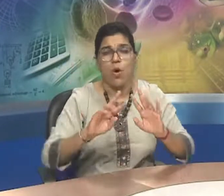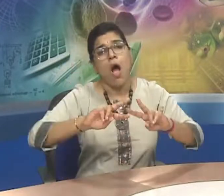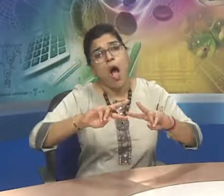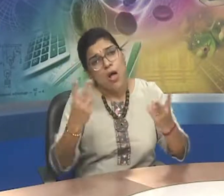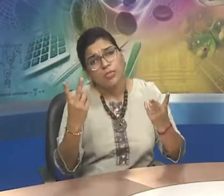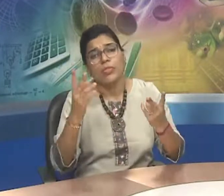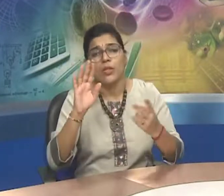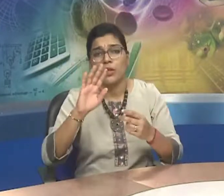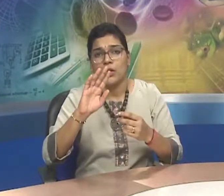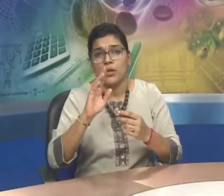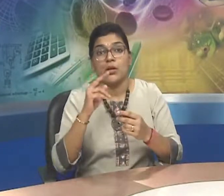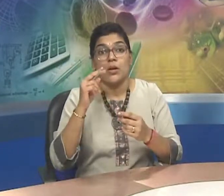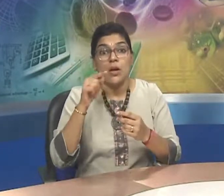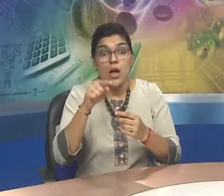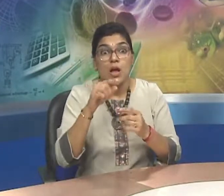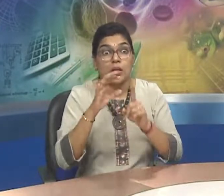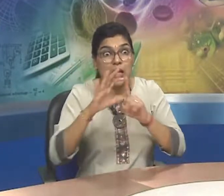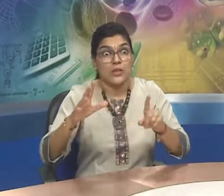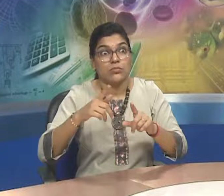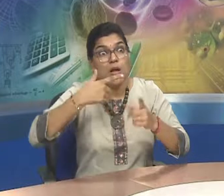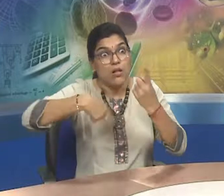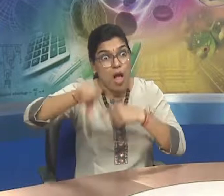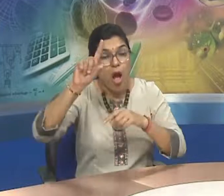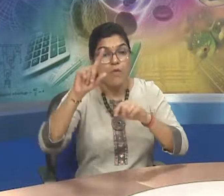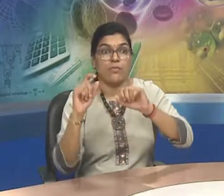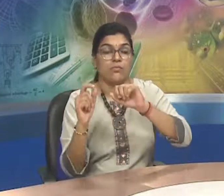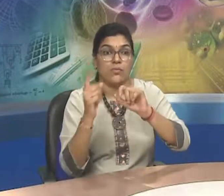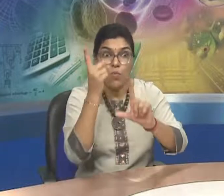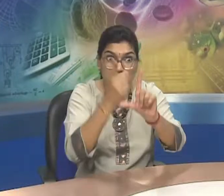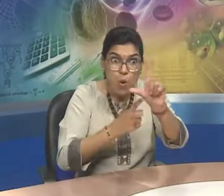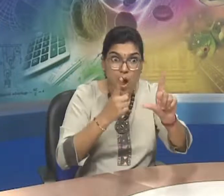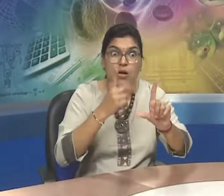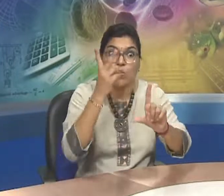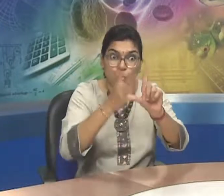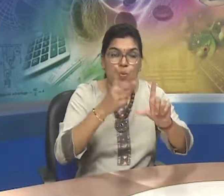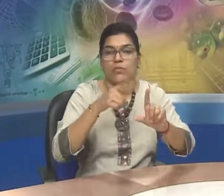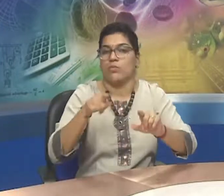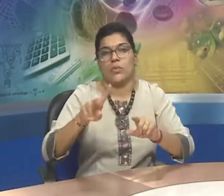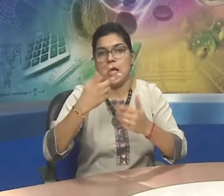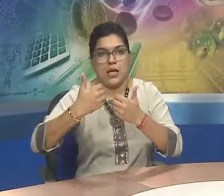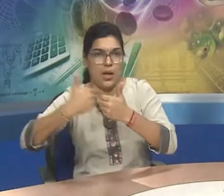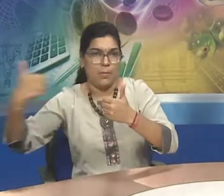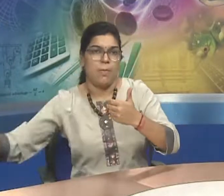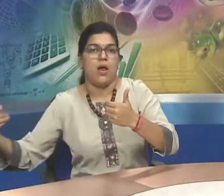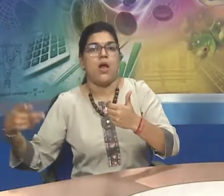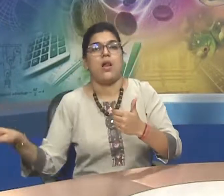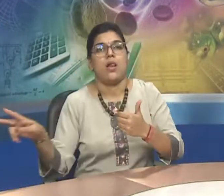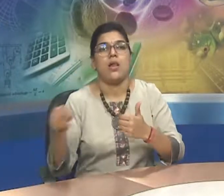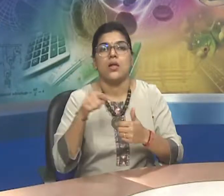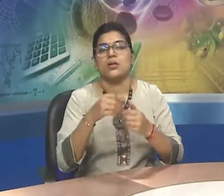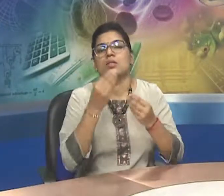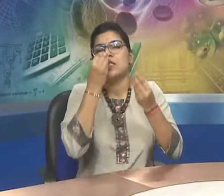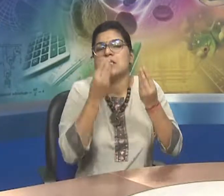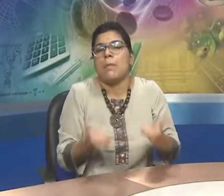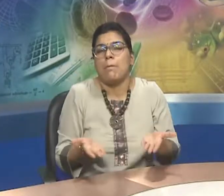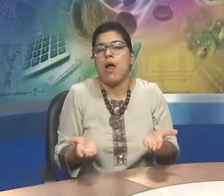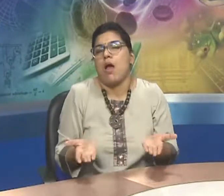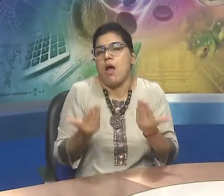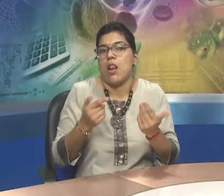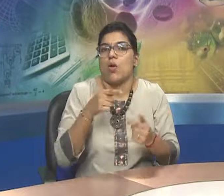be counseled for the better future, and the person should be aware that he has done some mistake